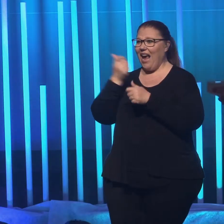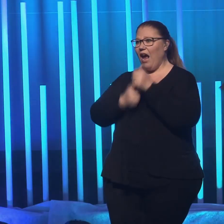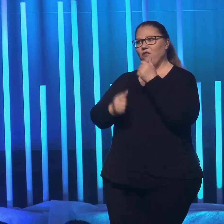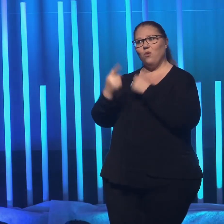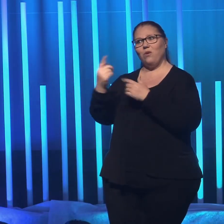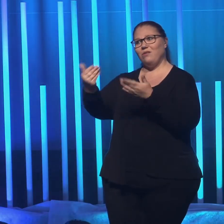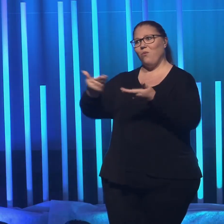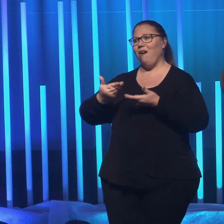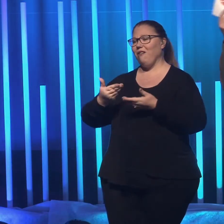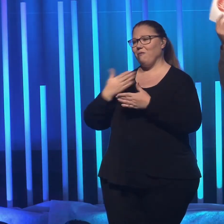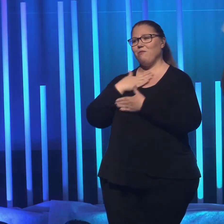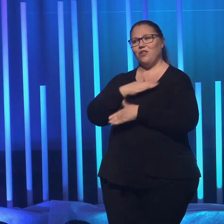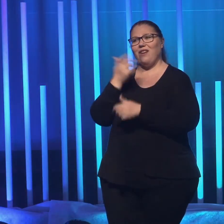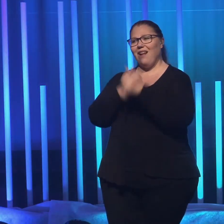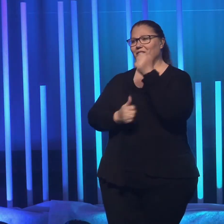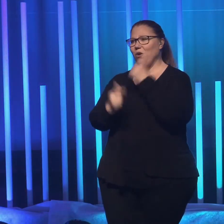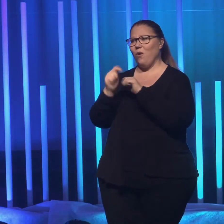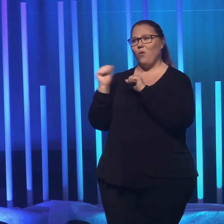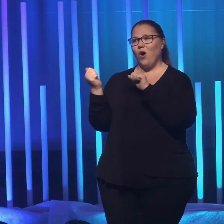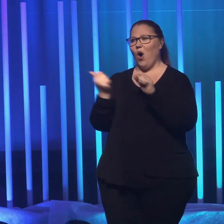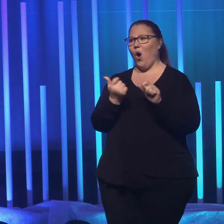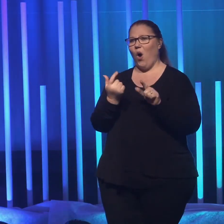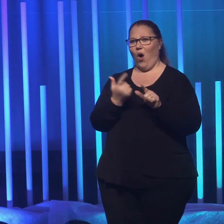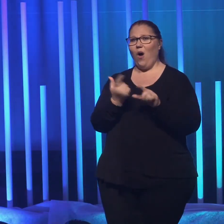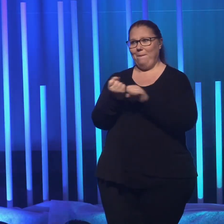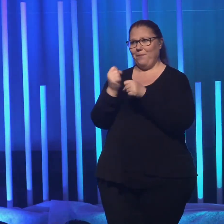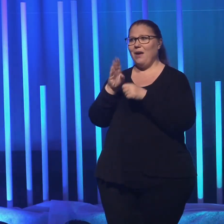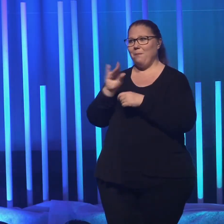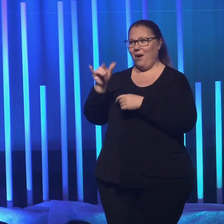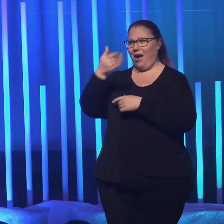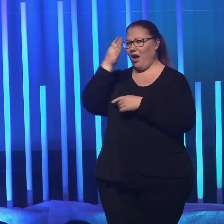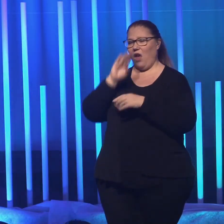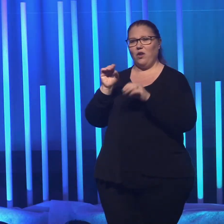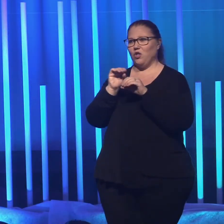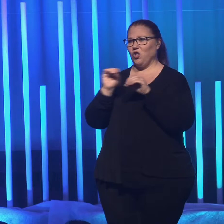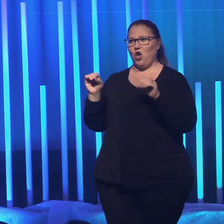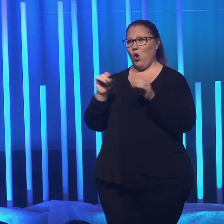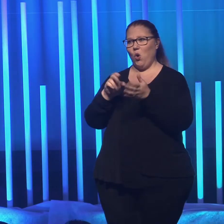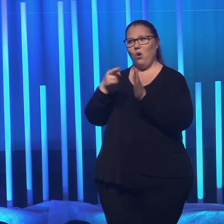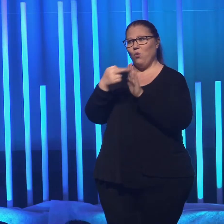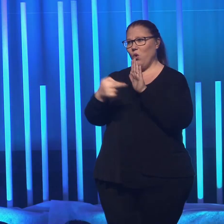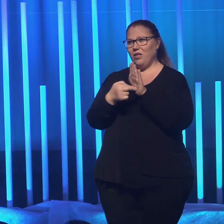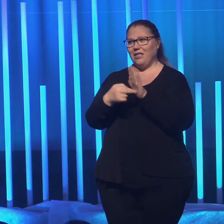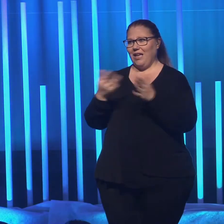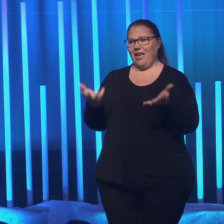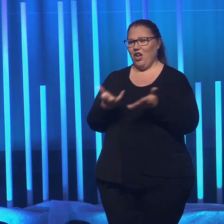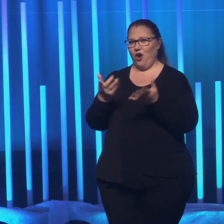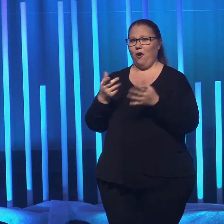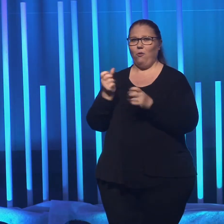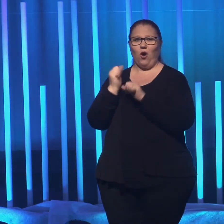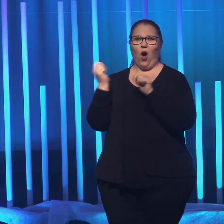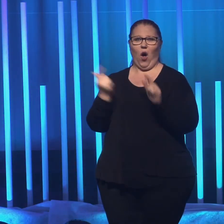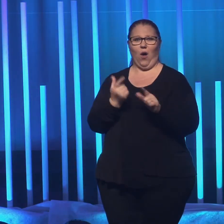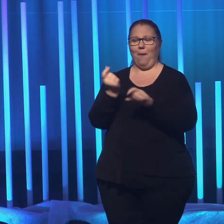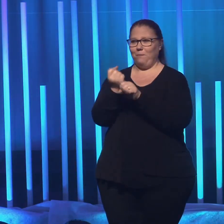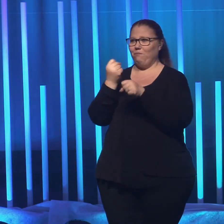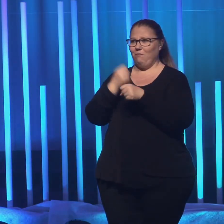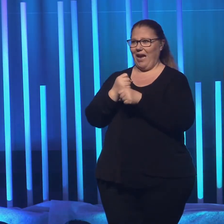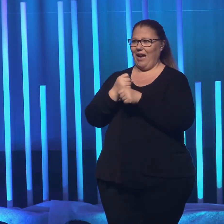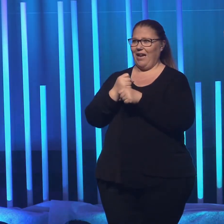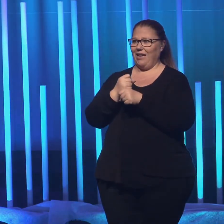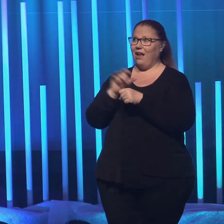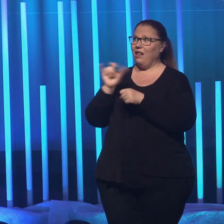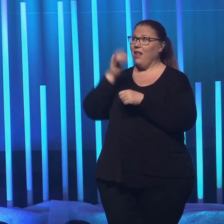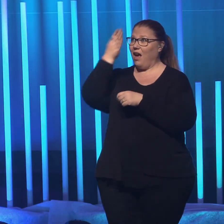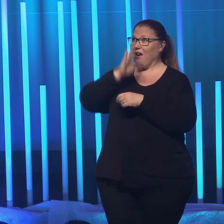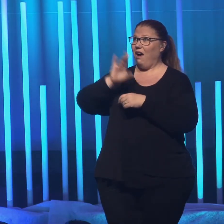made in the image of God, and there's no qualifications around sexual identity orientation at our church. We believe we're all made in the image of God. And